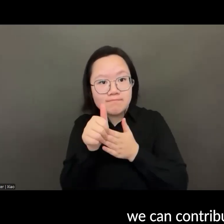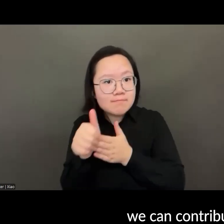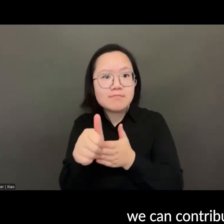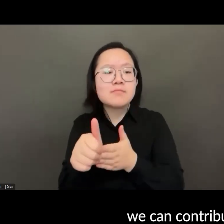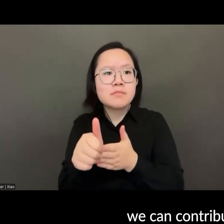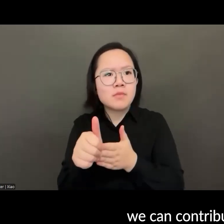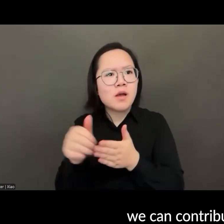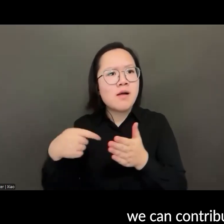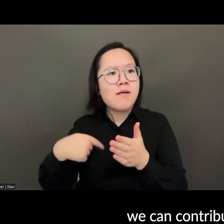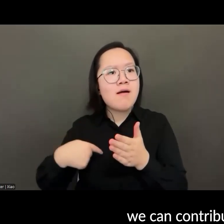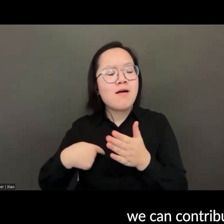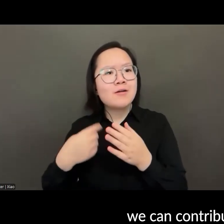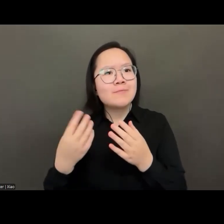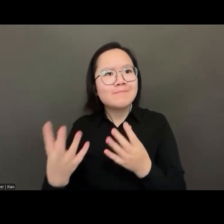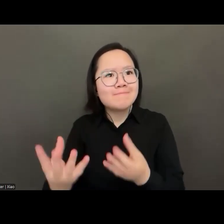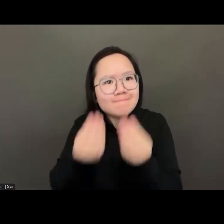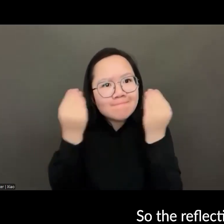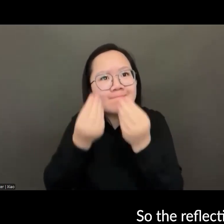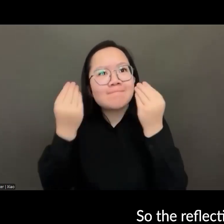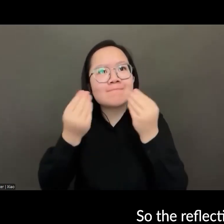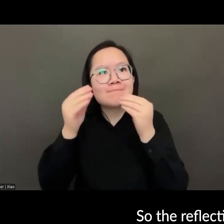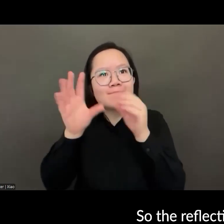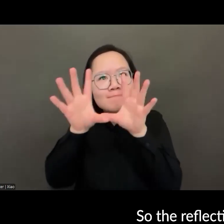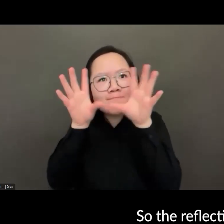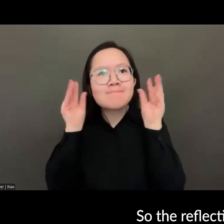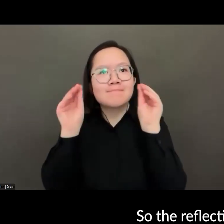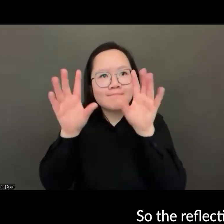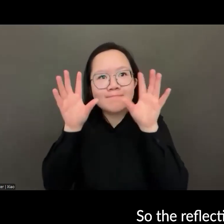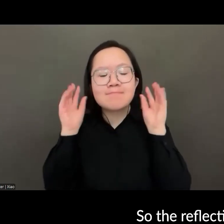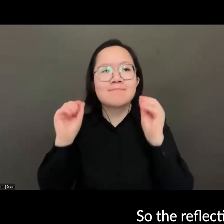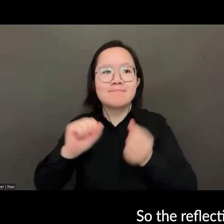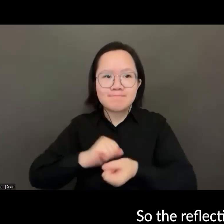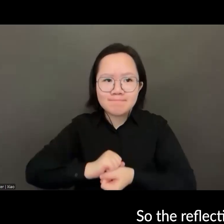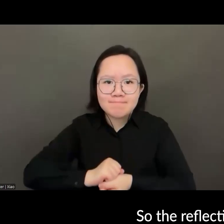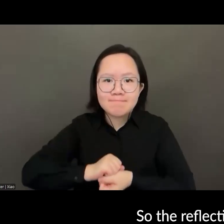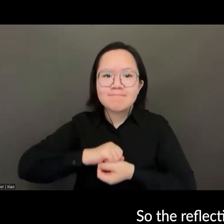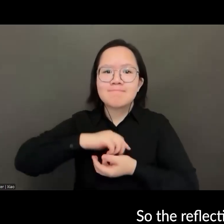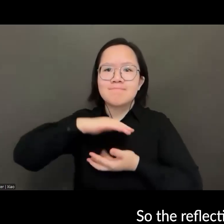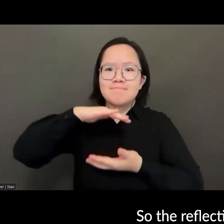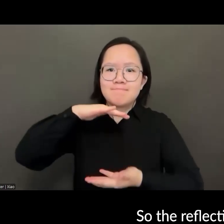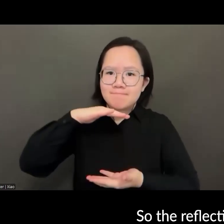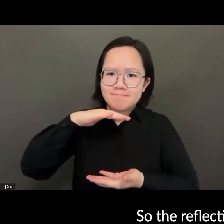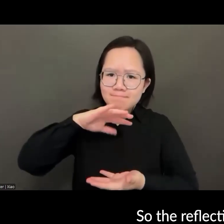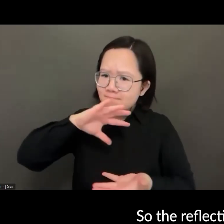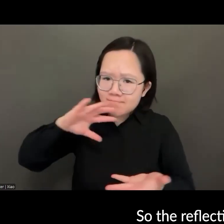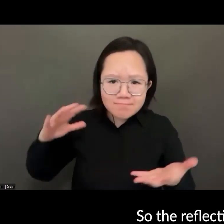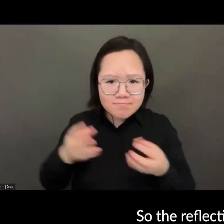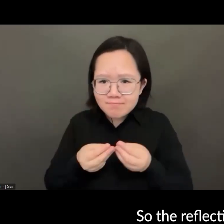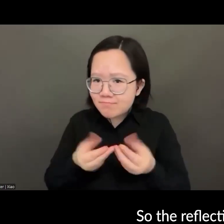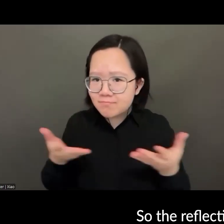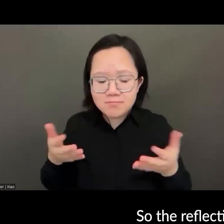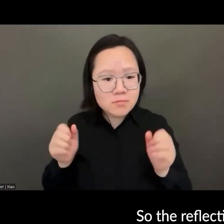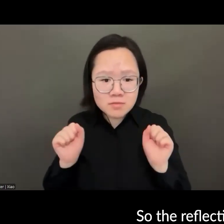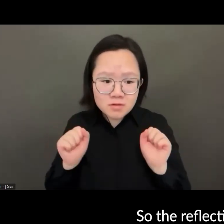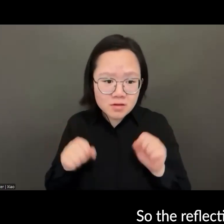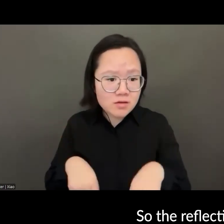much just like everyone else. So, reflecting on all the areas that and